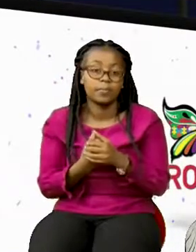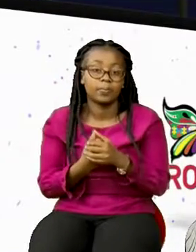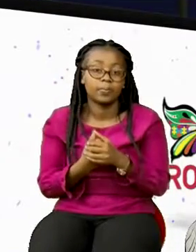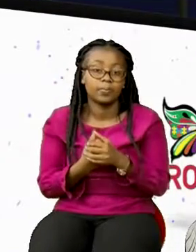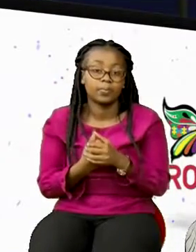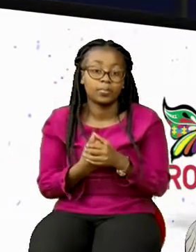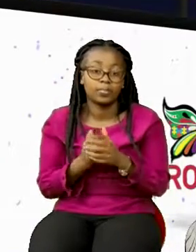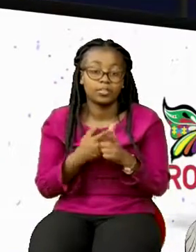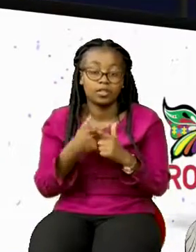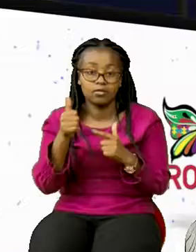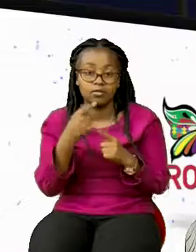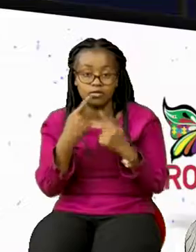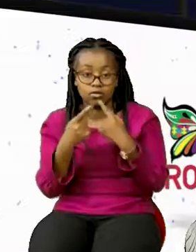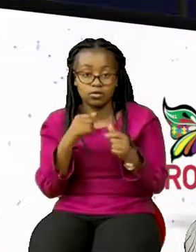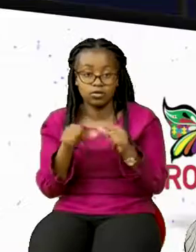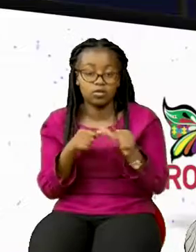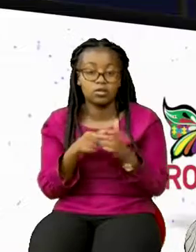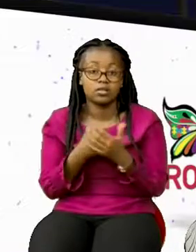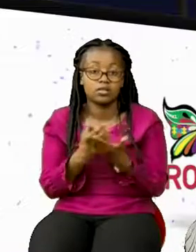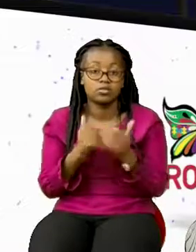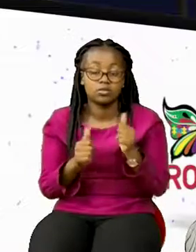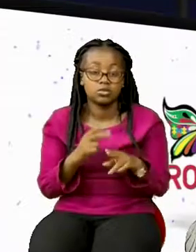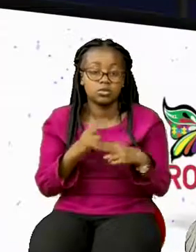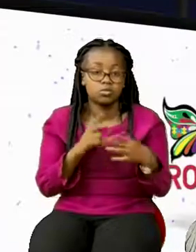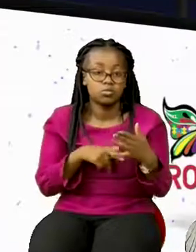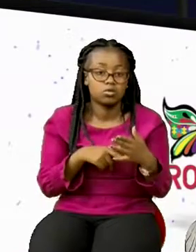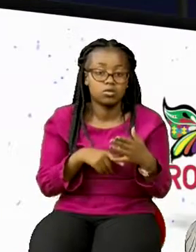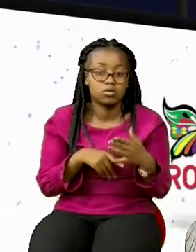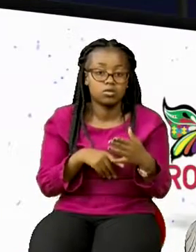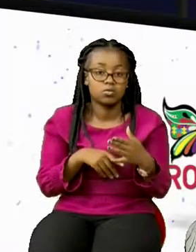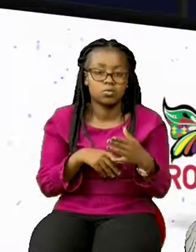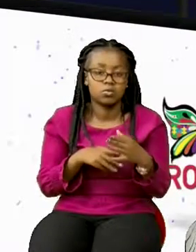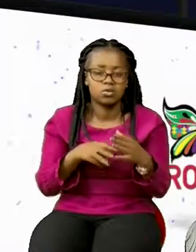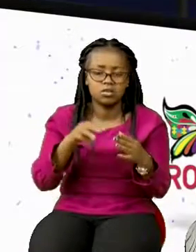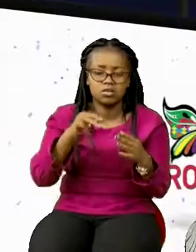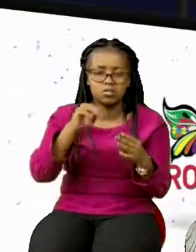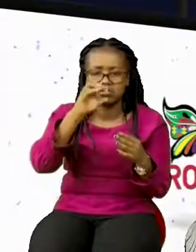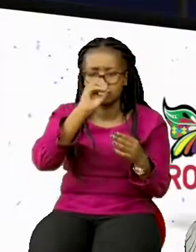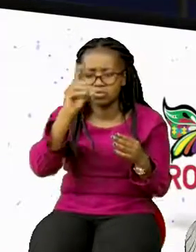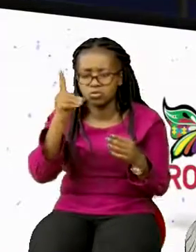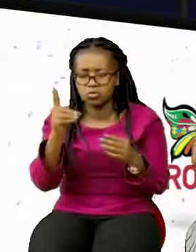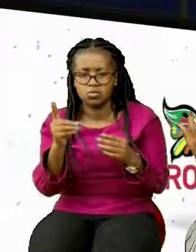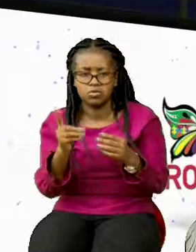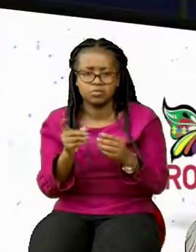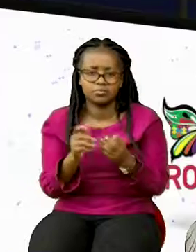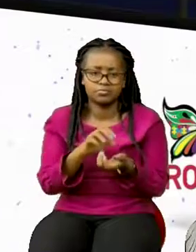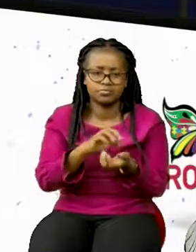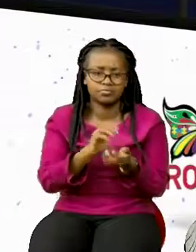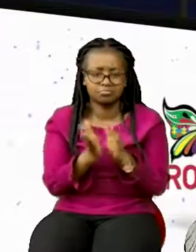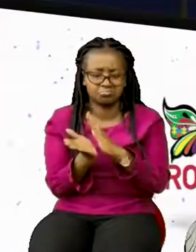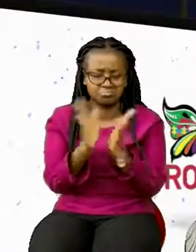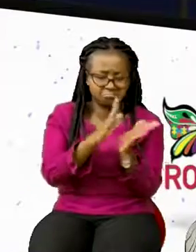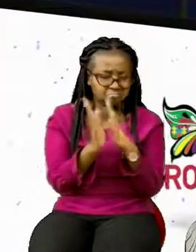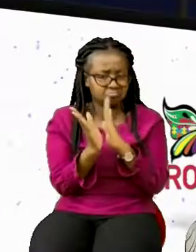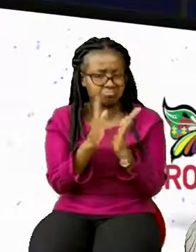So then the other thing we will have is something we call mood disorders. So we're dealing with the same environment